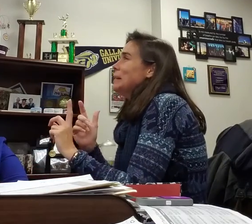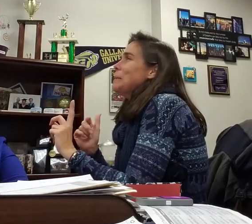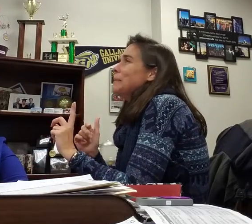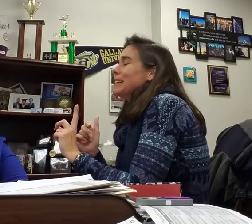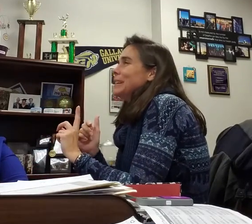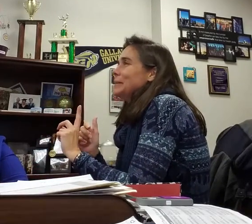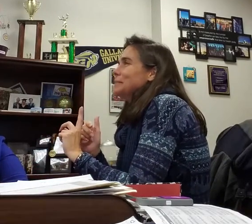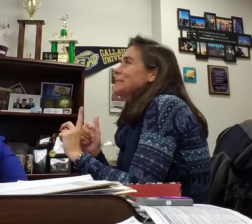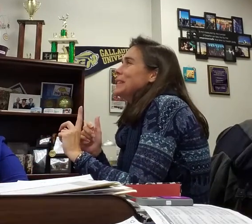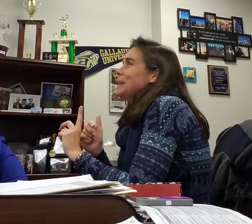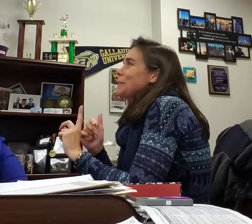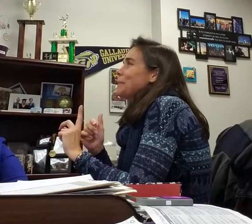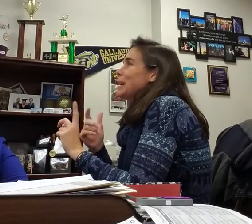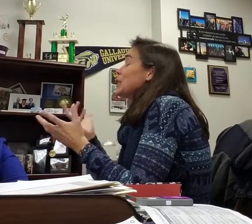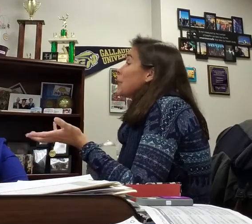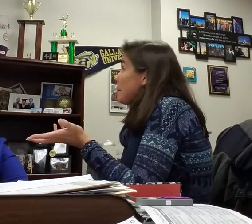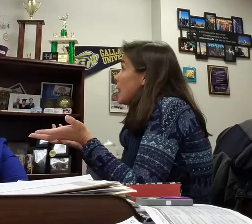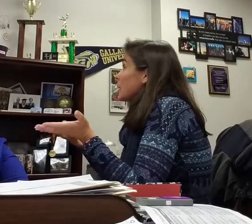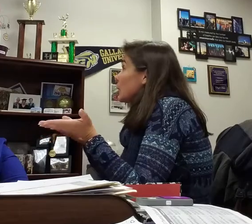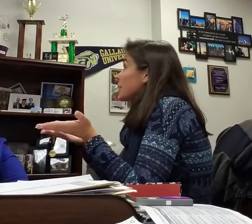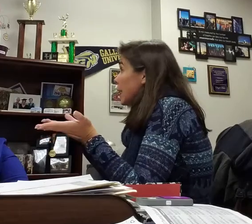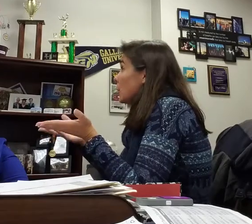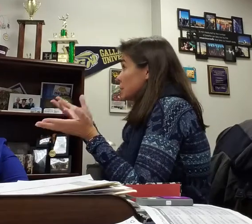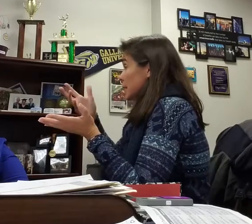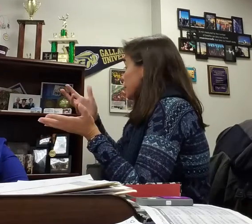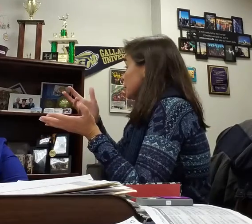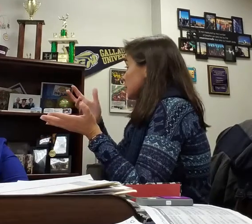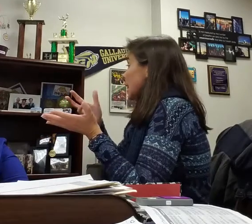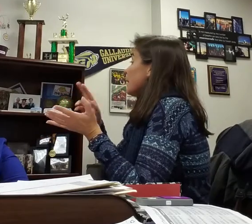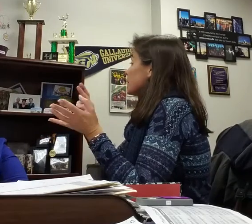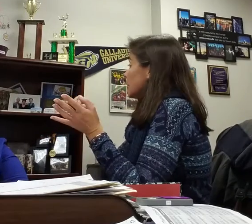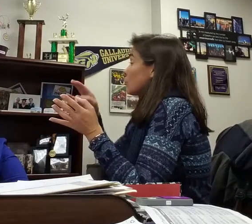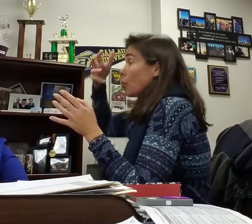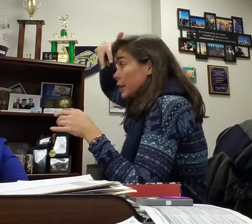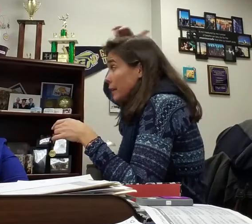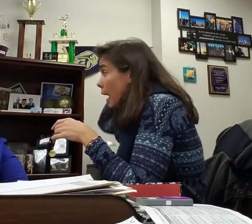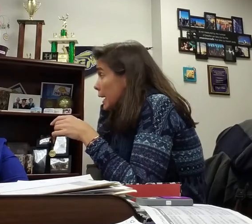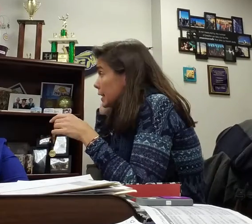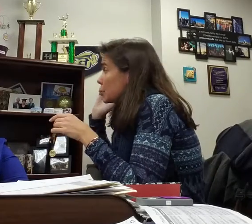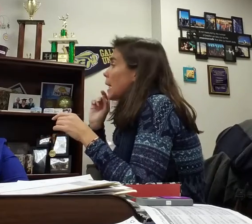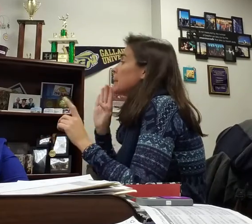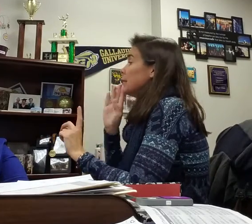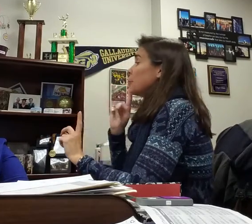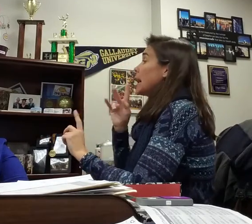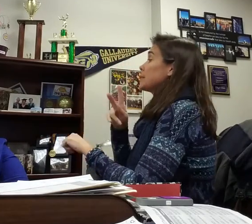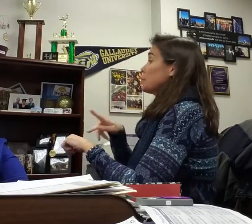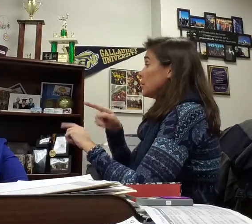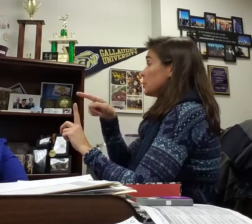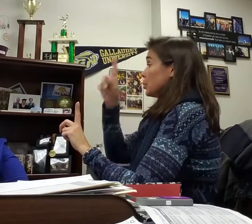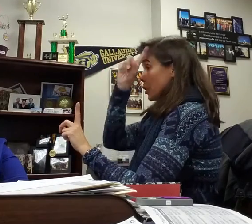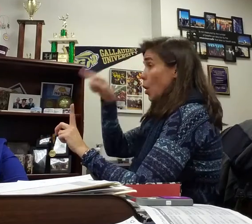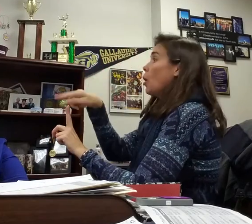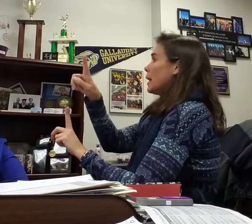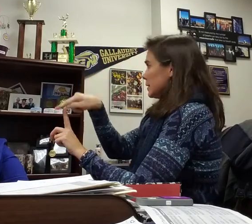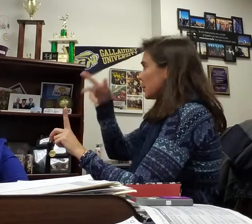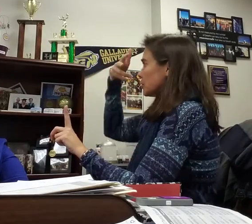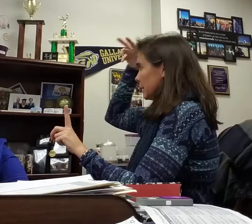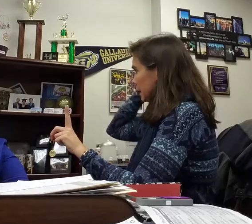Right. But that might could have helped if you said Rory the lion each time. Even Brad as the principal could go, oh, that's supposed to be the